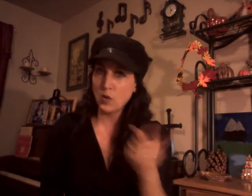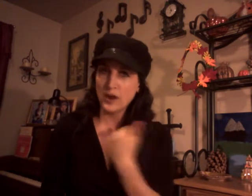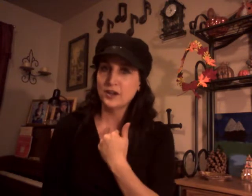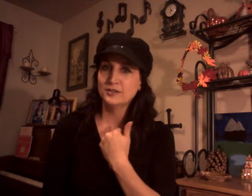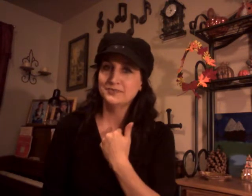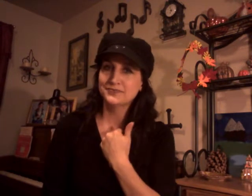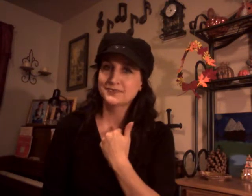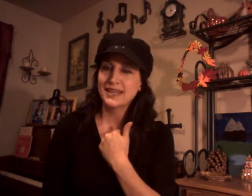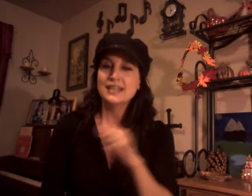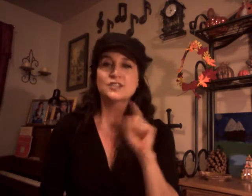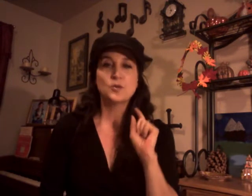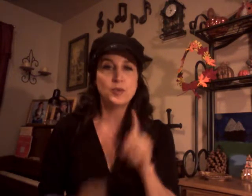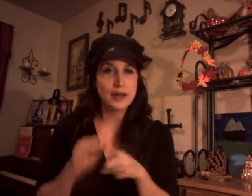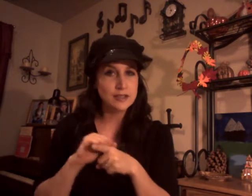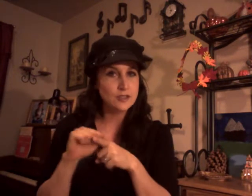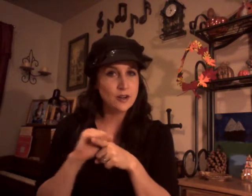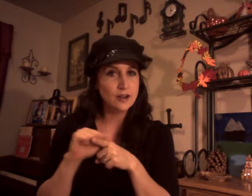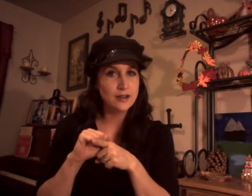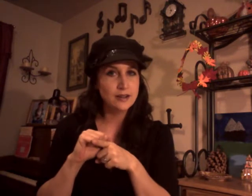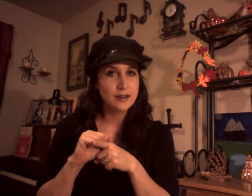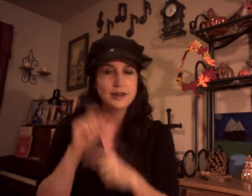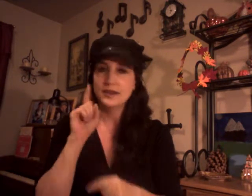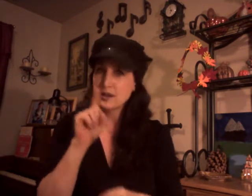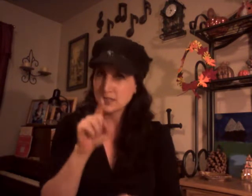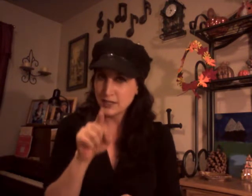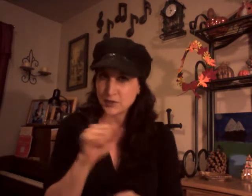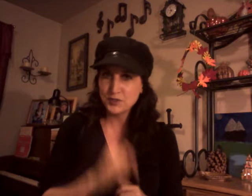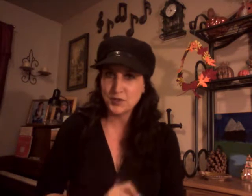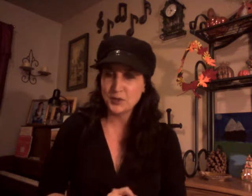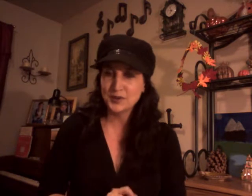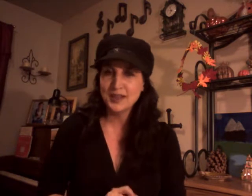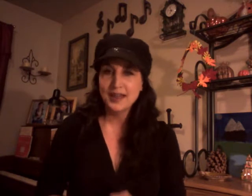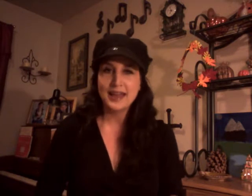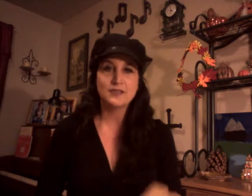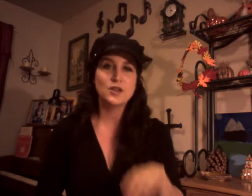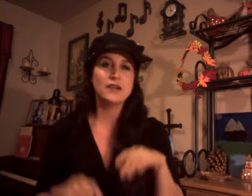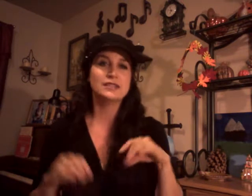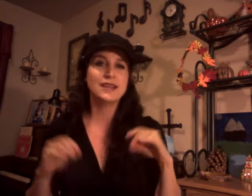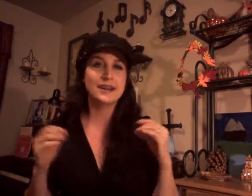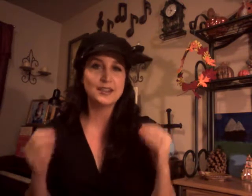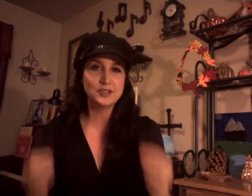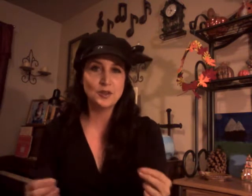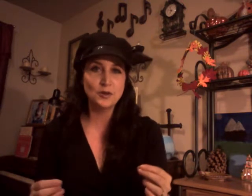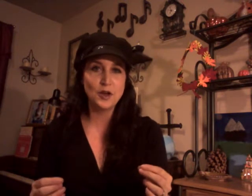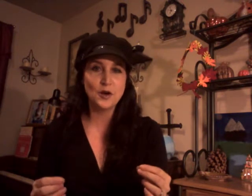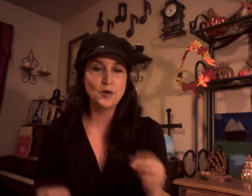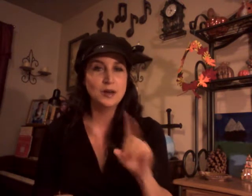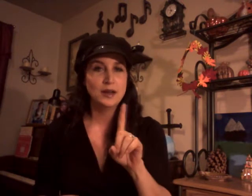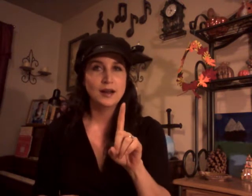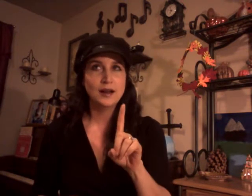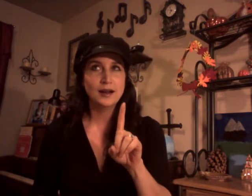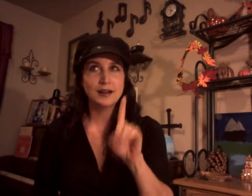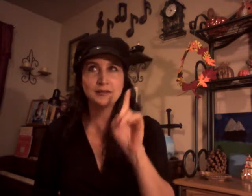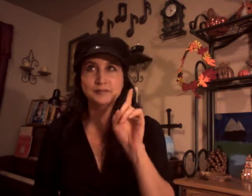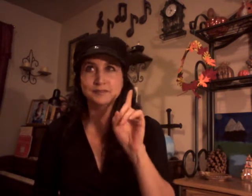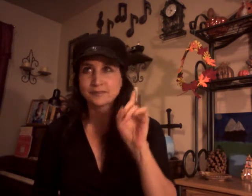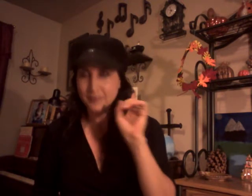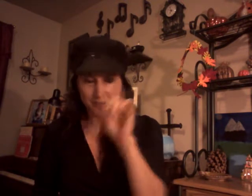choir. So practice hard, and I'll see you soon. And if you have a signing solo,